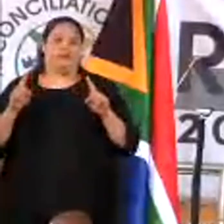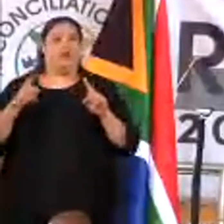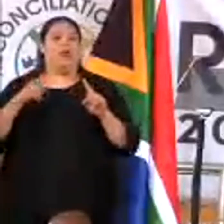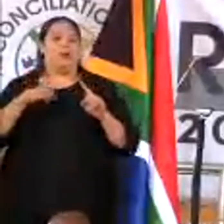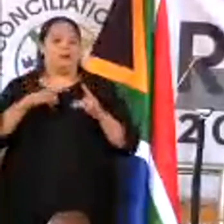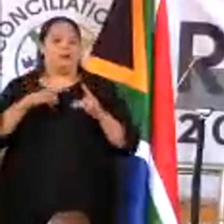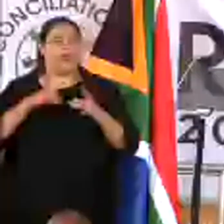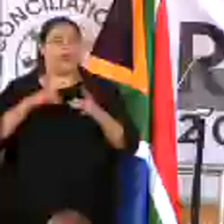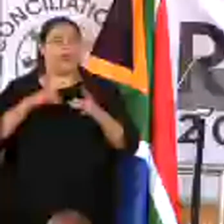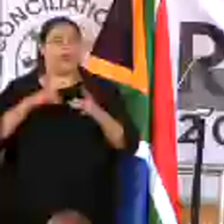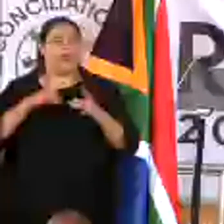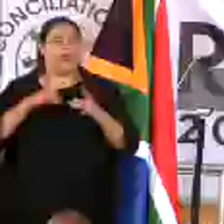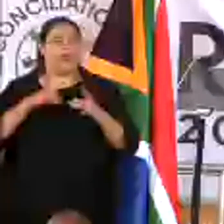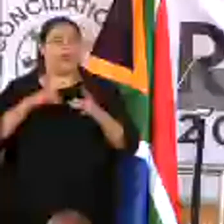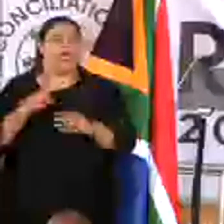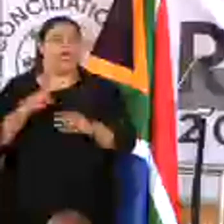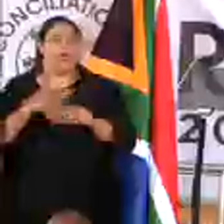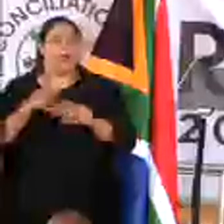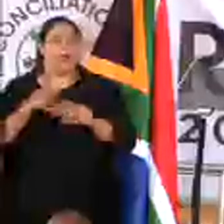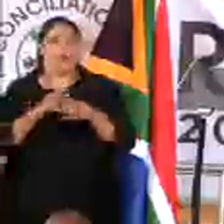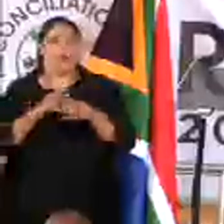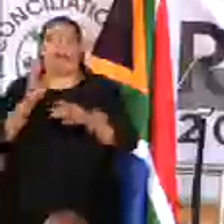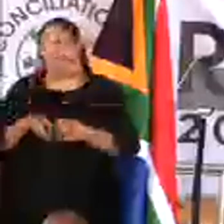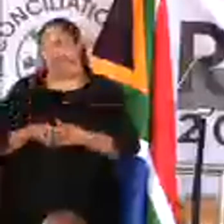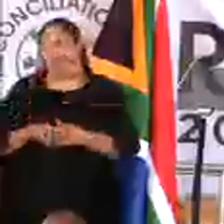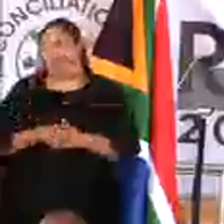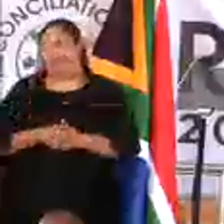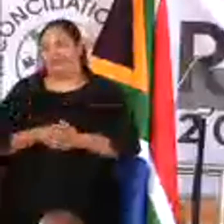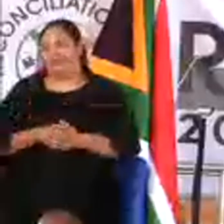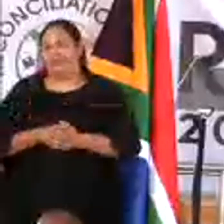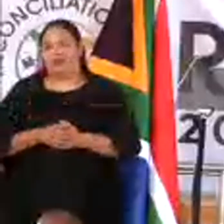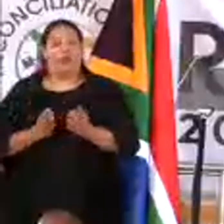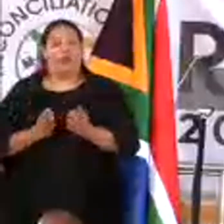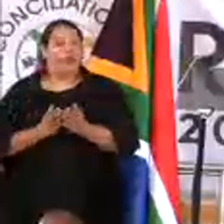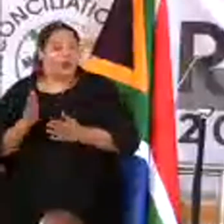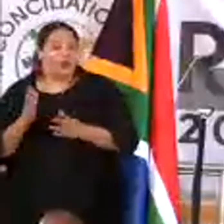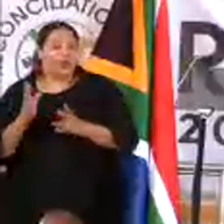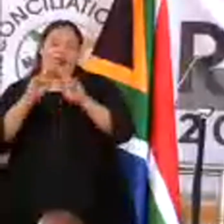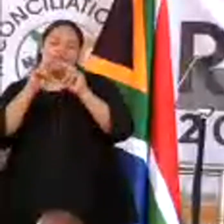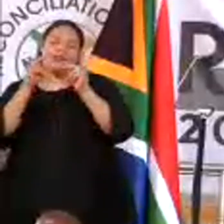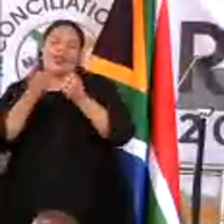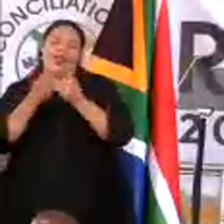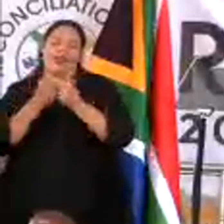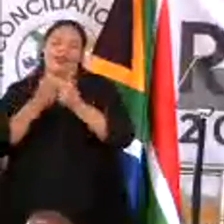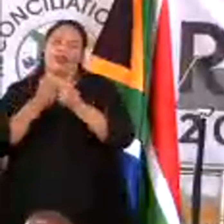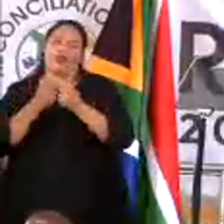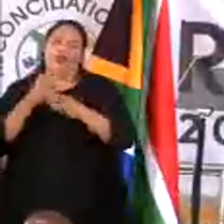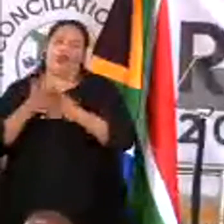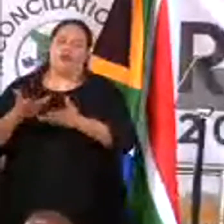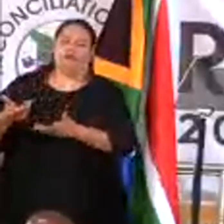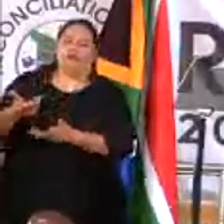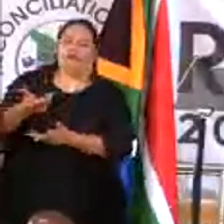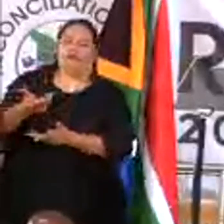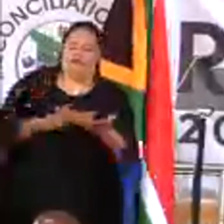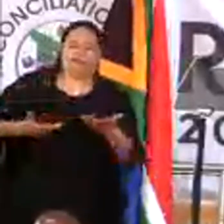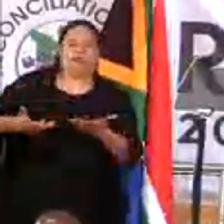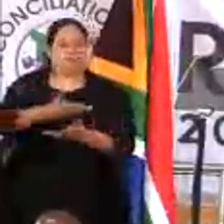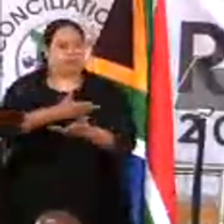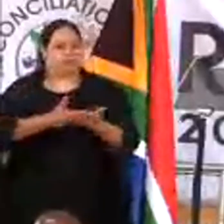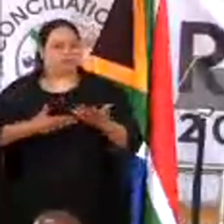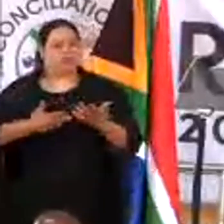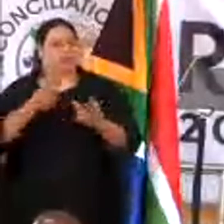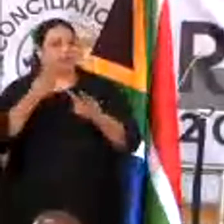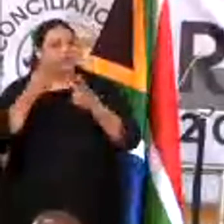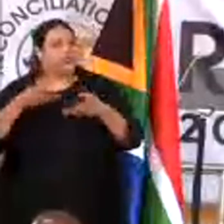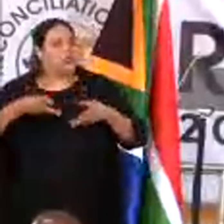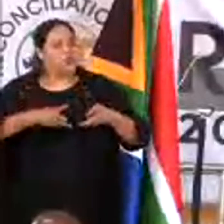our commitment to work together through a national dialogue to define the